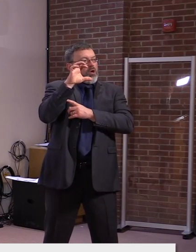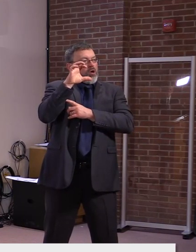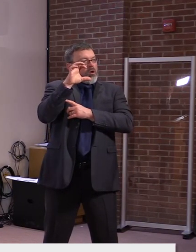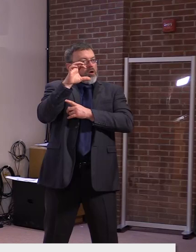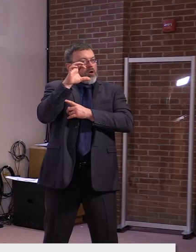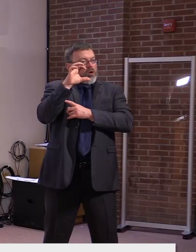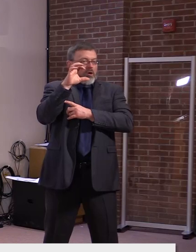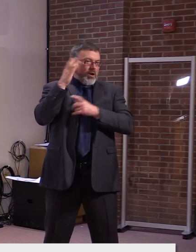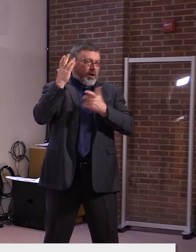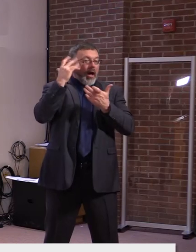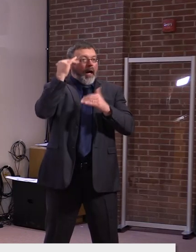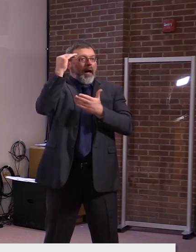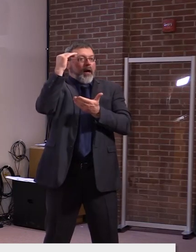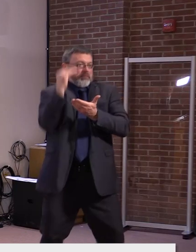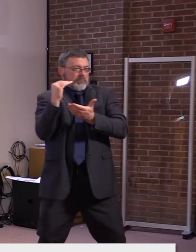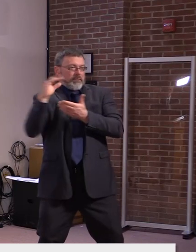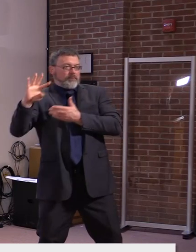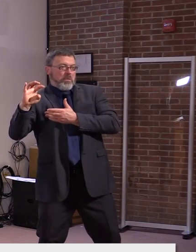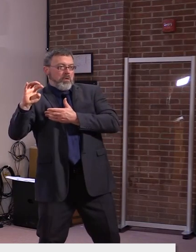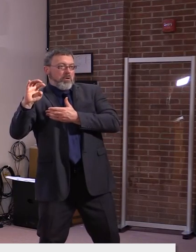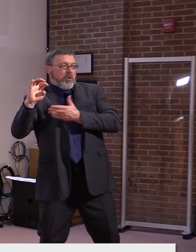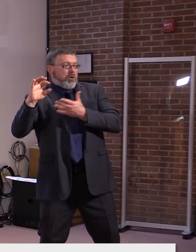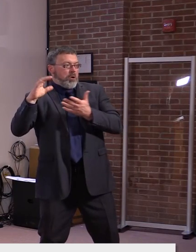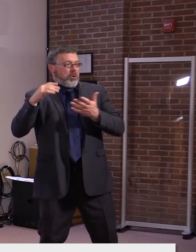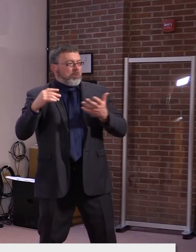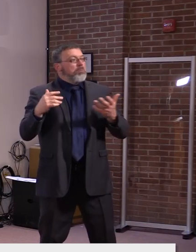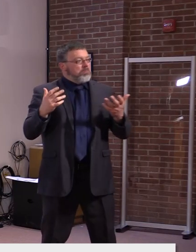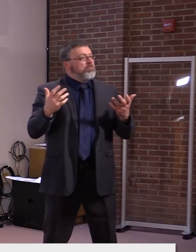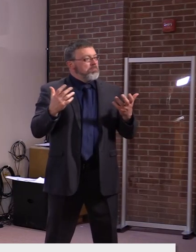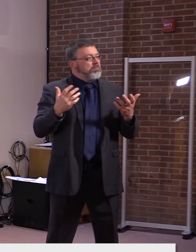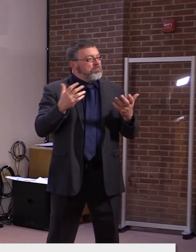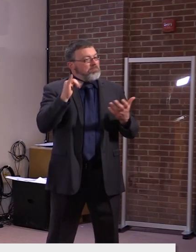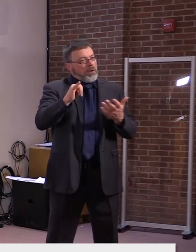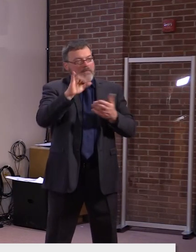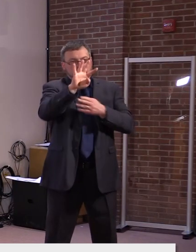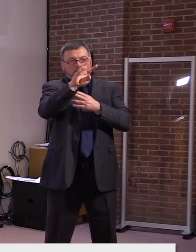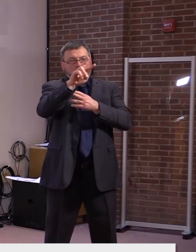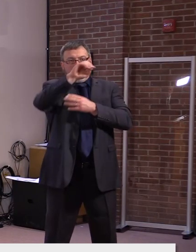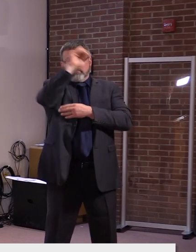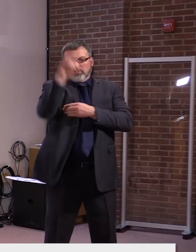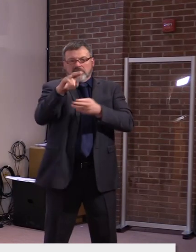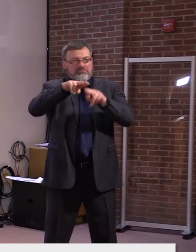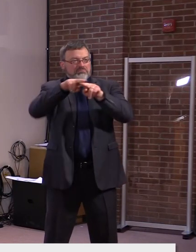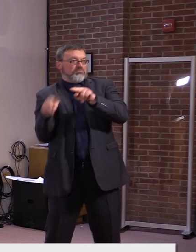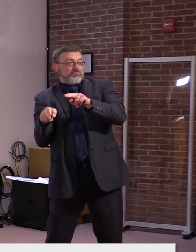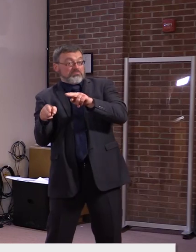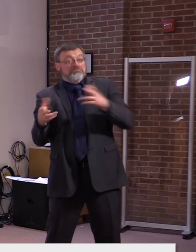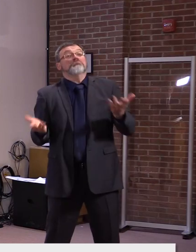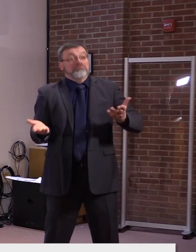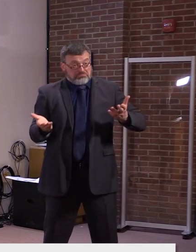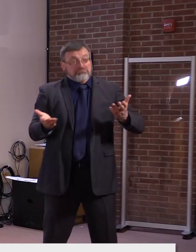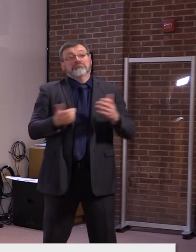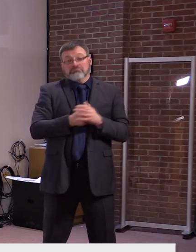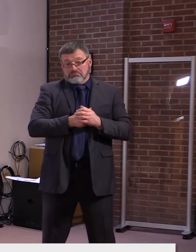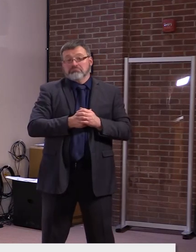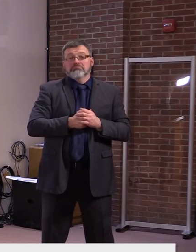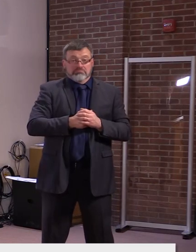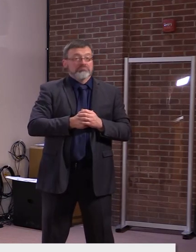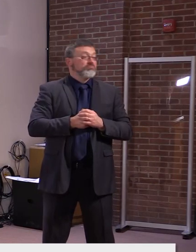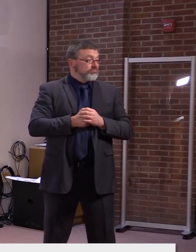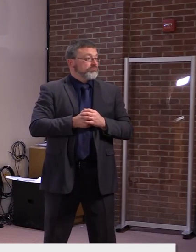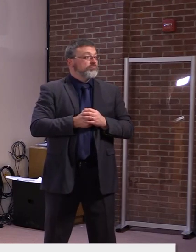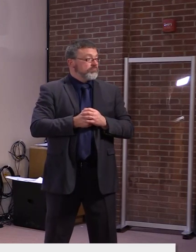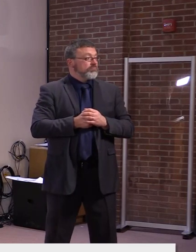so far on campus. And again, really driven by that really high vaccination rate that we're seeing on all higher education